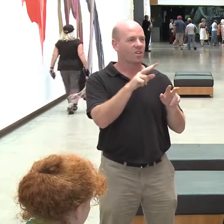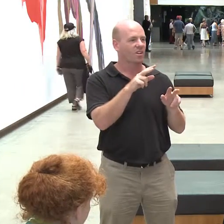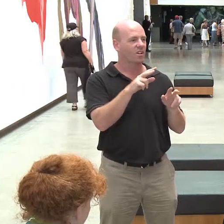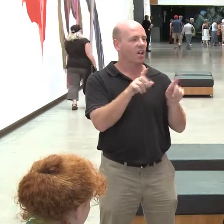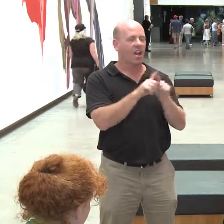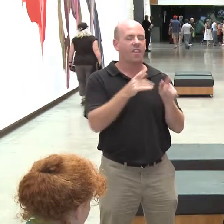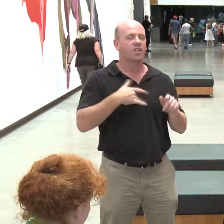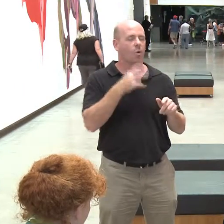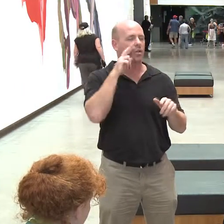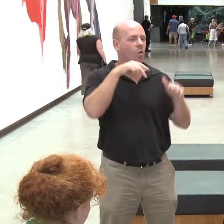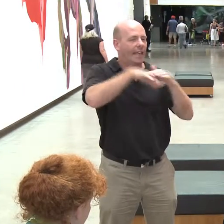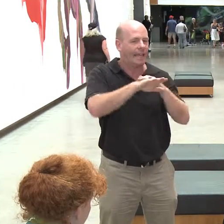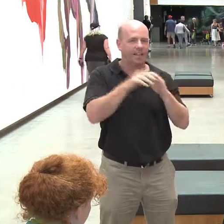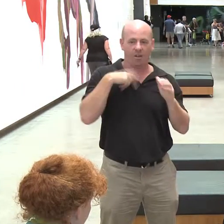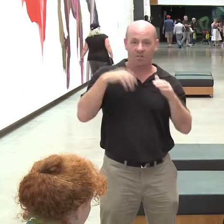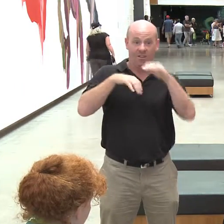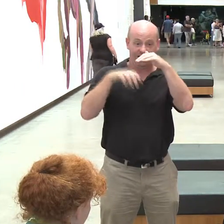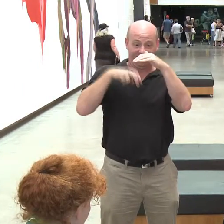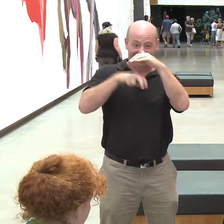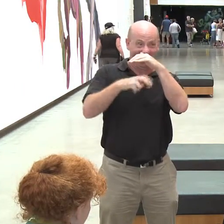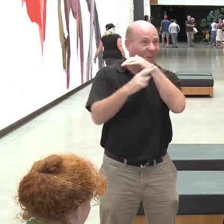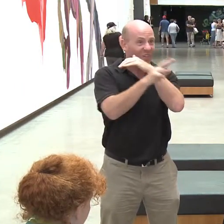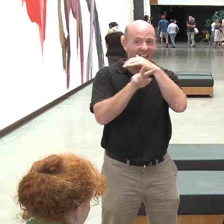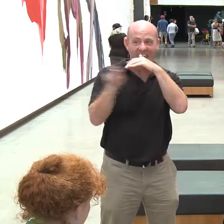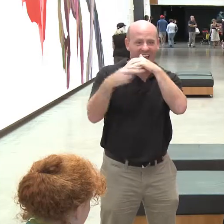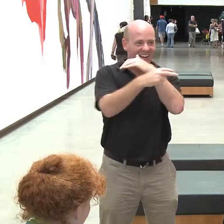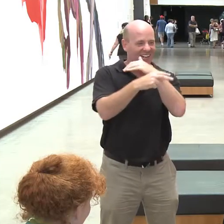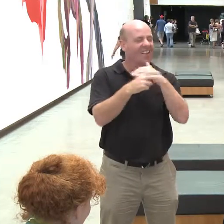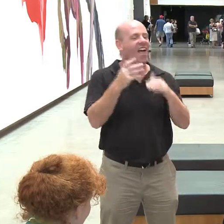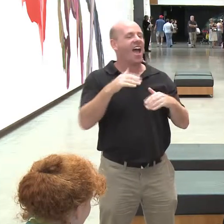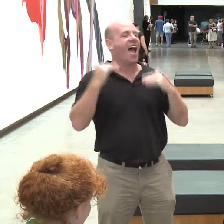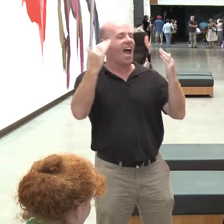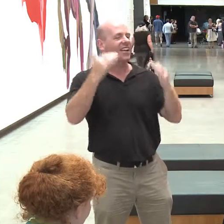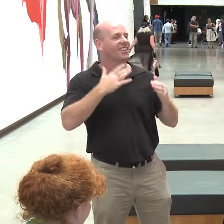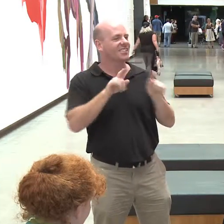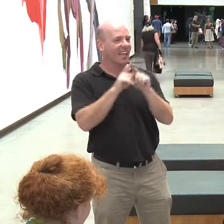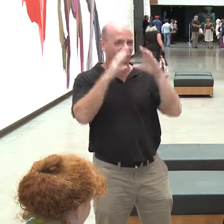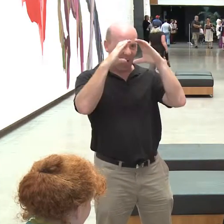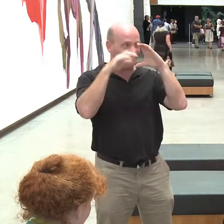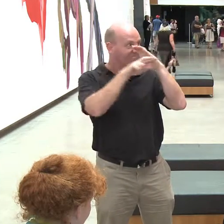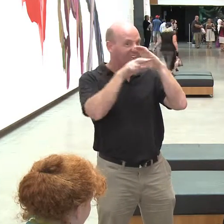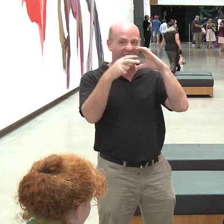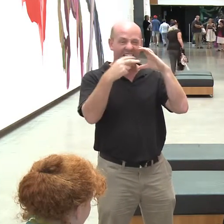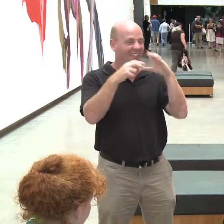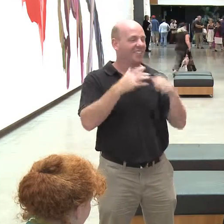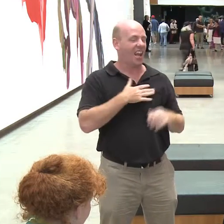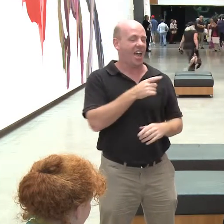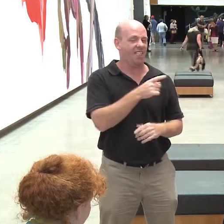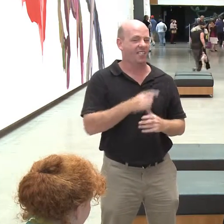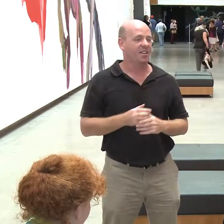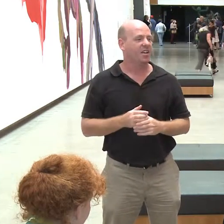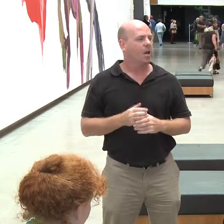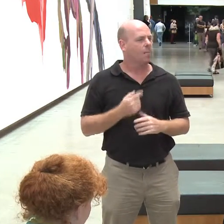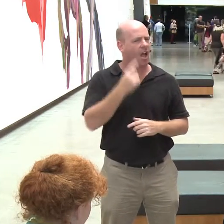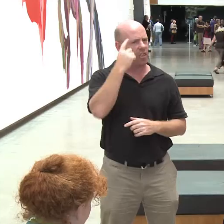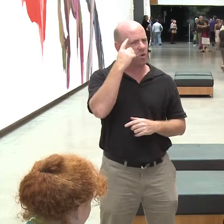they don't want to look in, they want to look out. They're immersed in it. Actually, grown-ups seem to like looking out of the holes as well, which is fantastic. But I